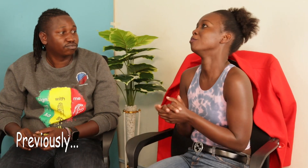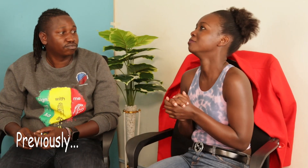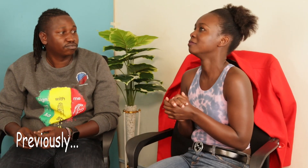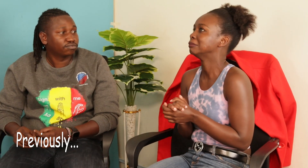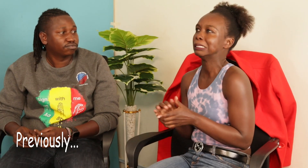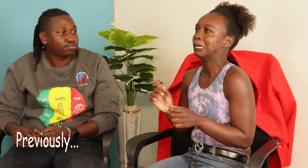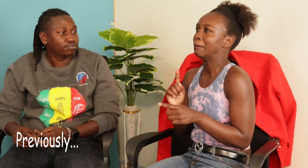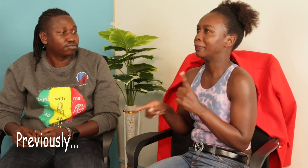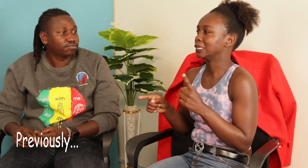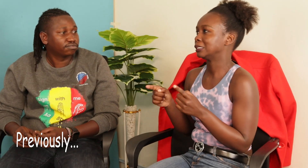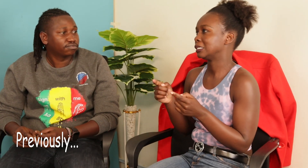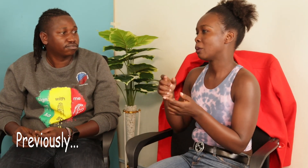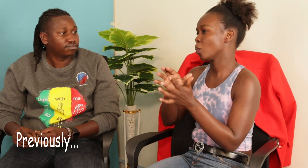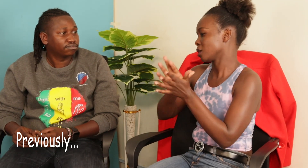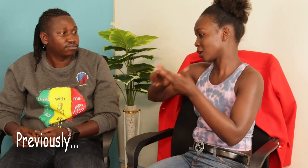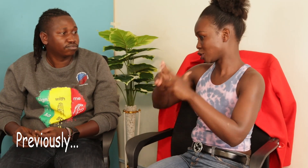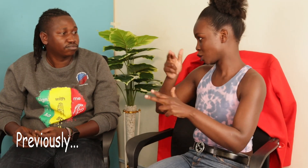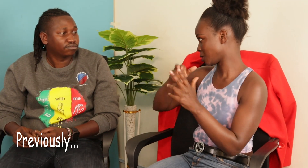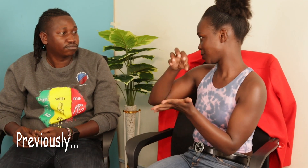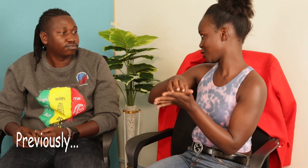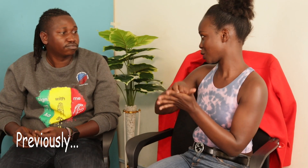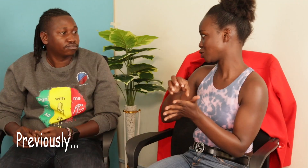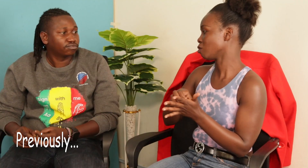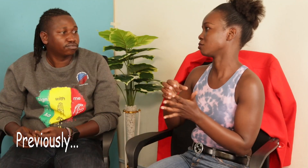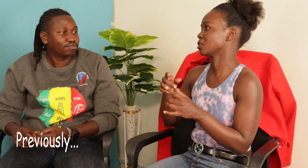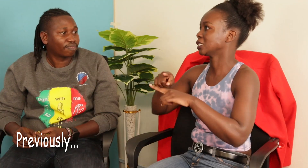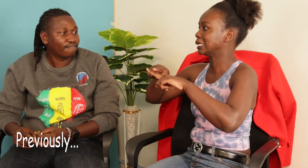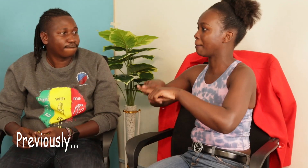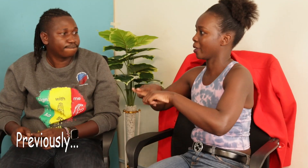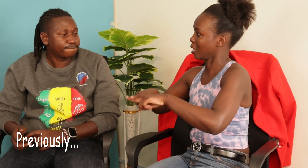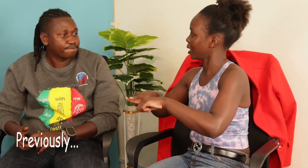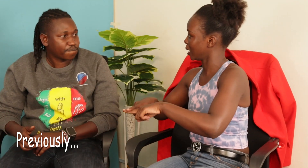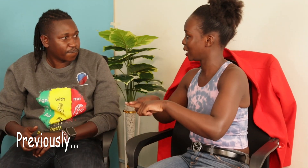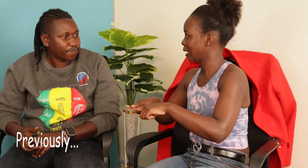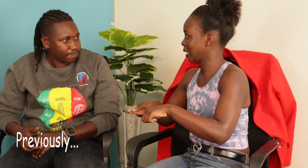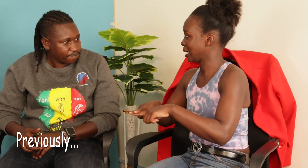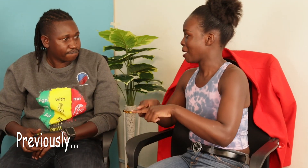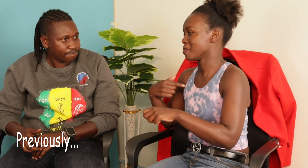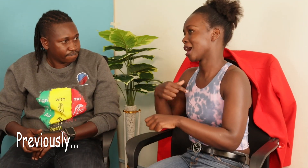About relationship, how does this cause? Let's talk about it. How does it cause? It depends.